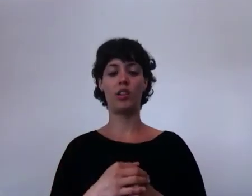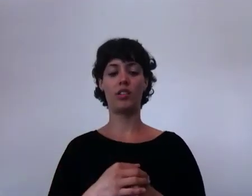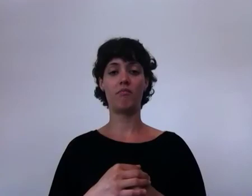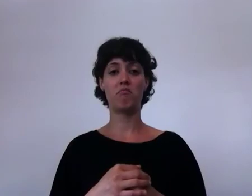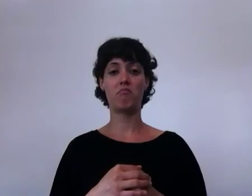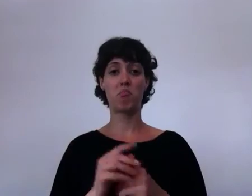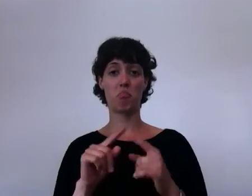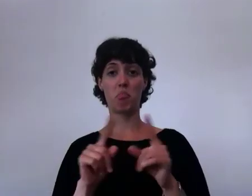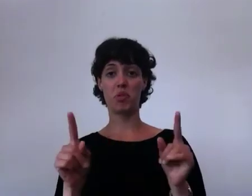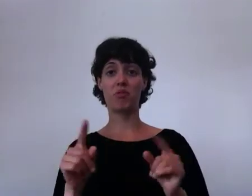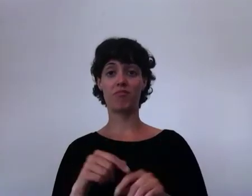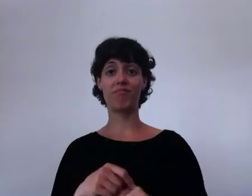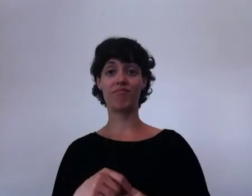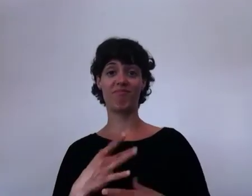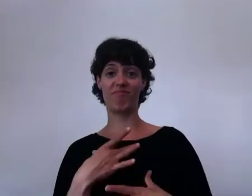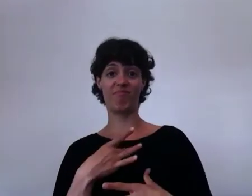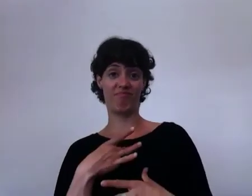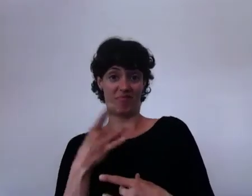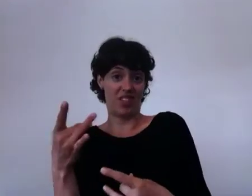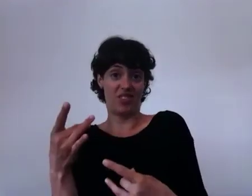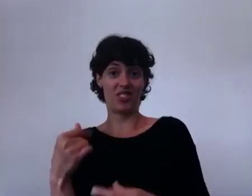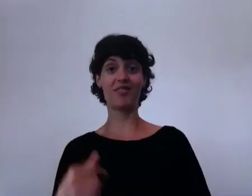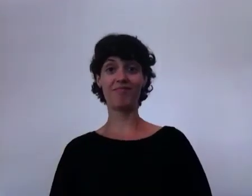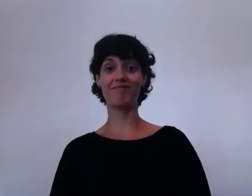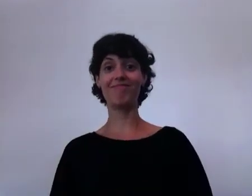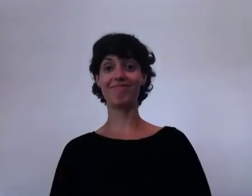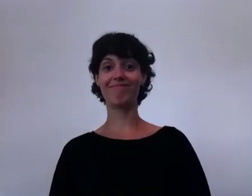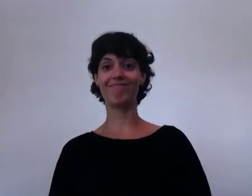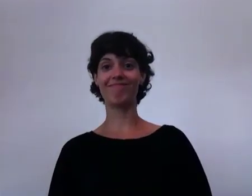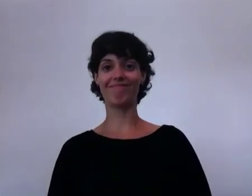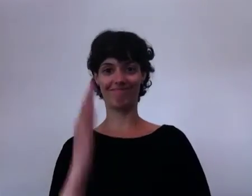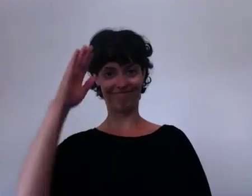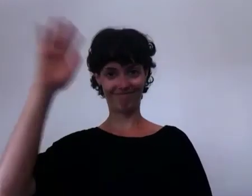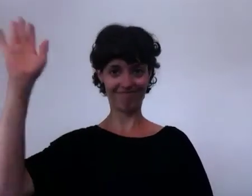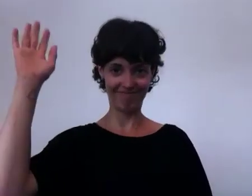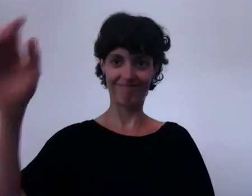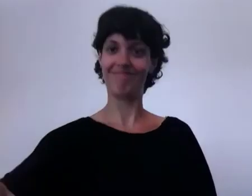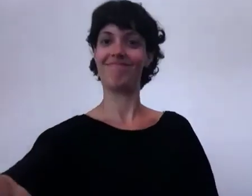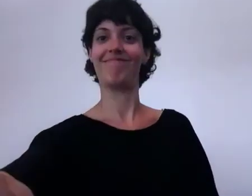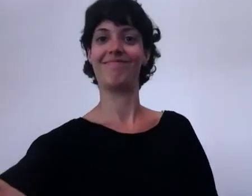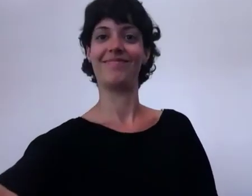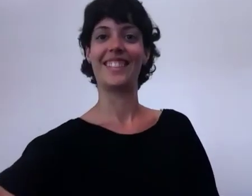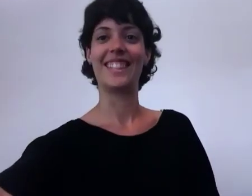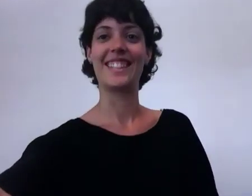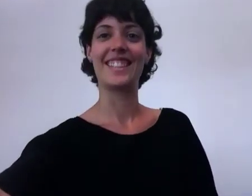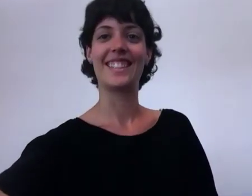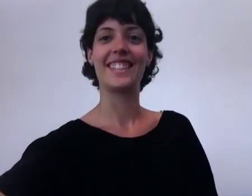of finding guns. However, in 98.8% of all cases, no gun